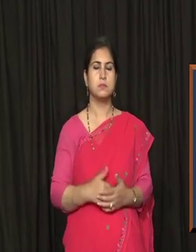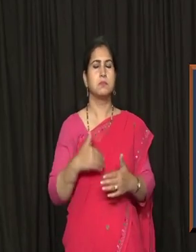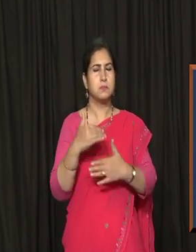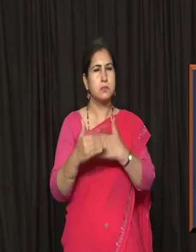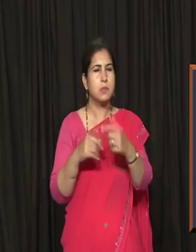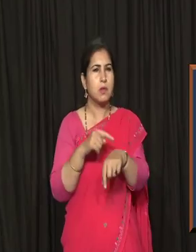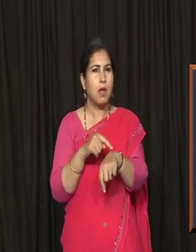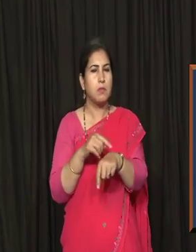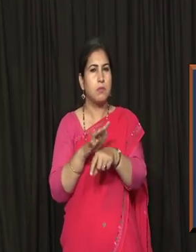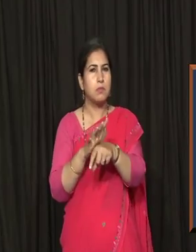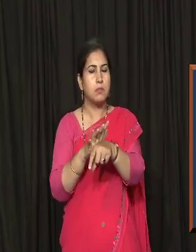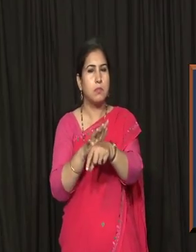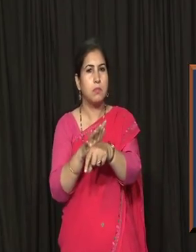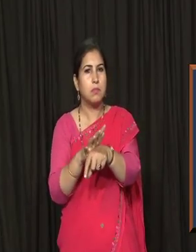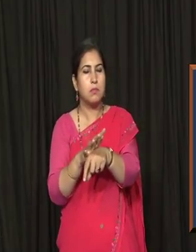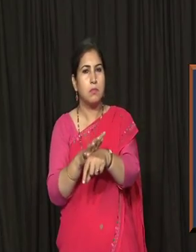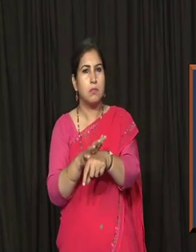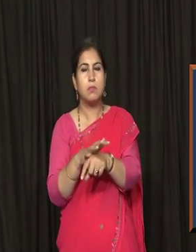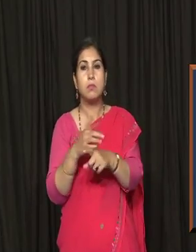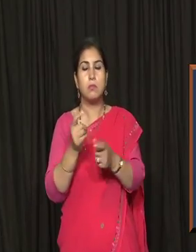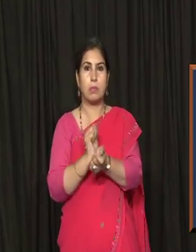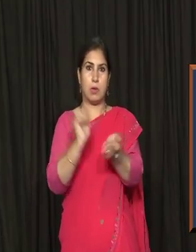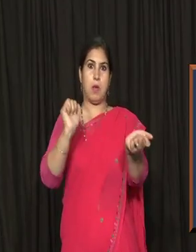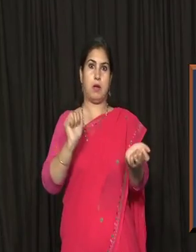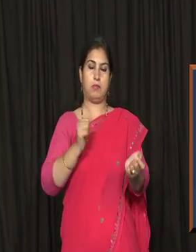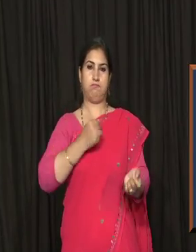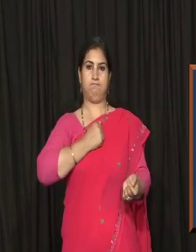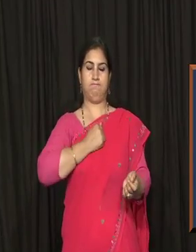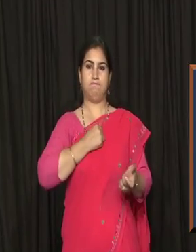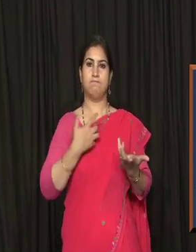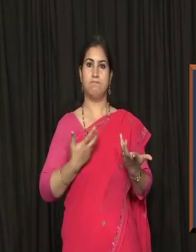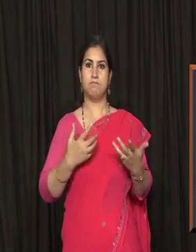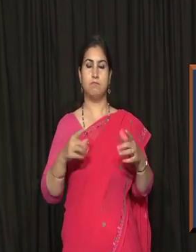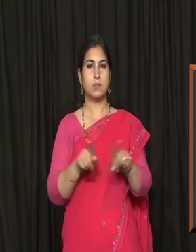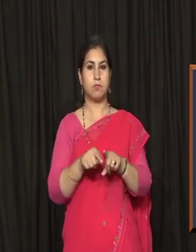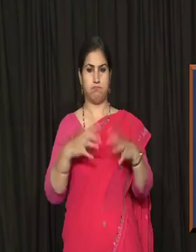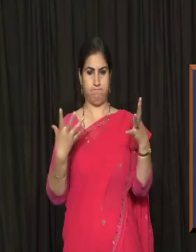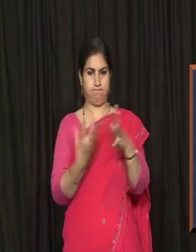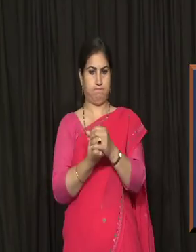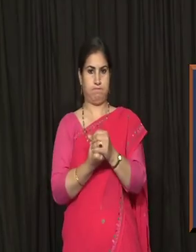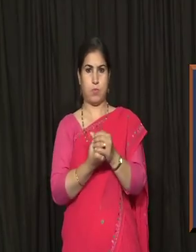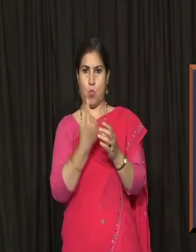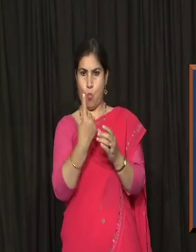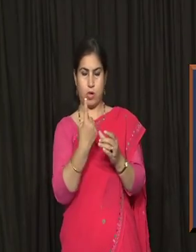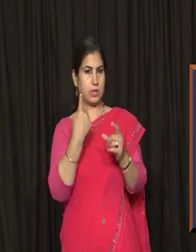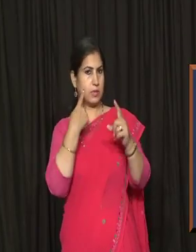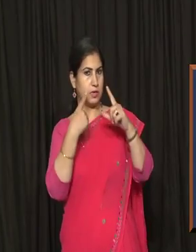Slowly, the feeling of forming an independent and unified Italy